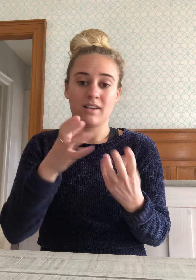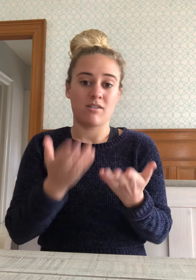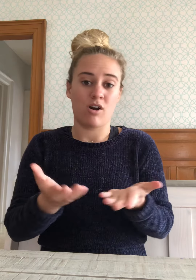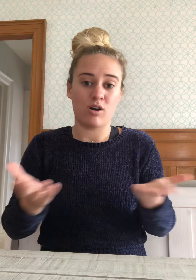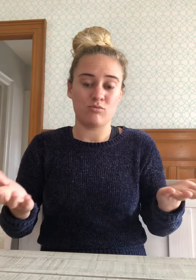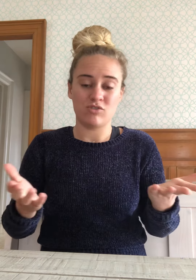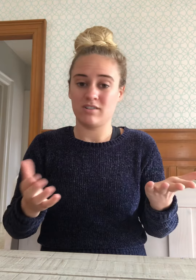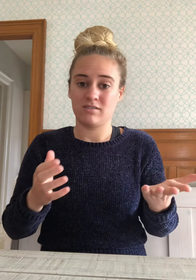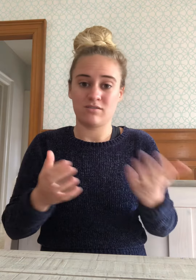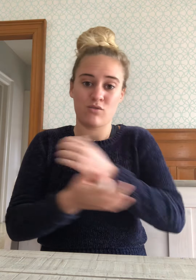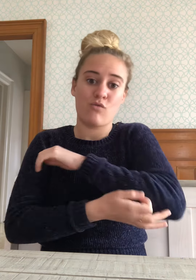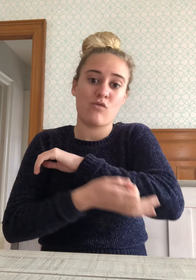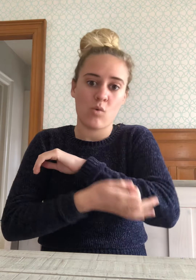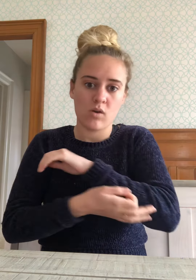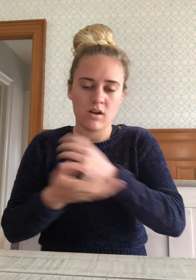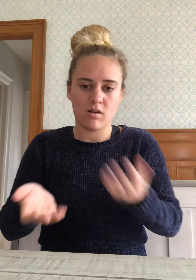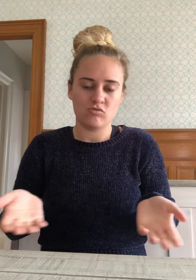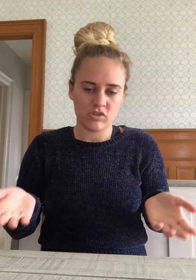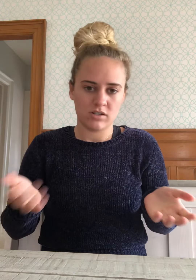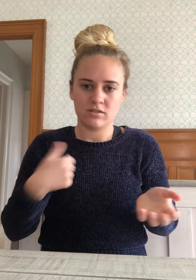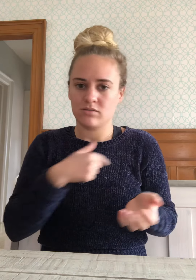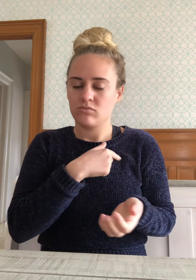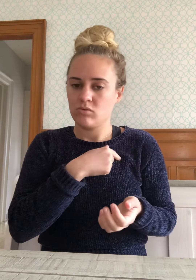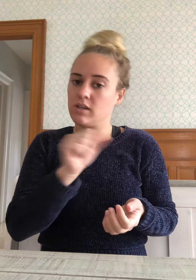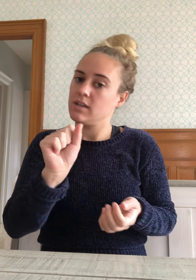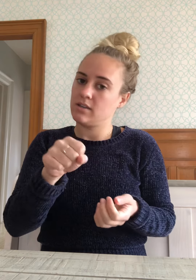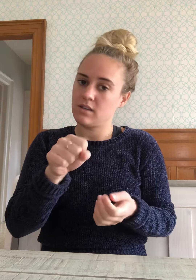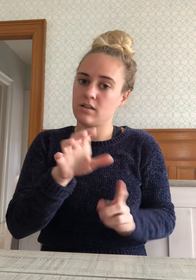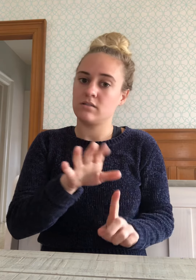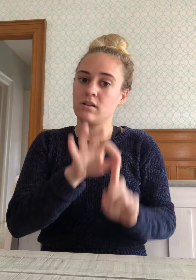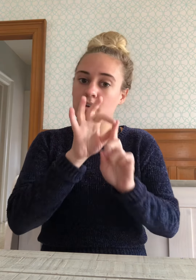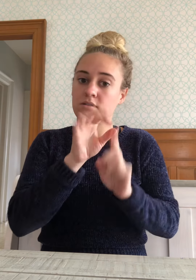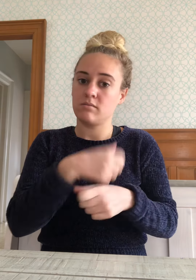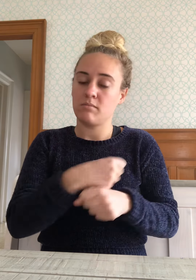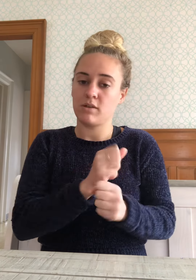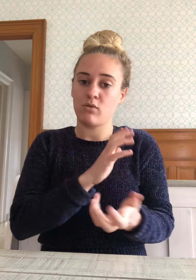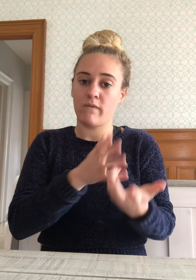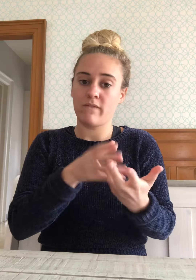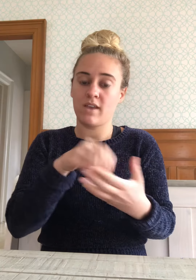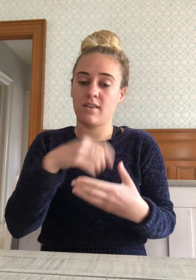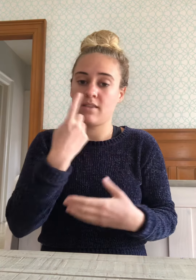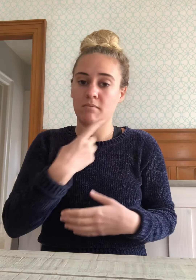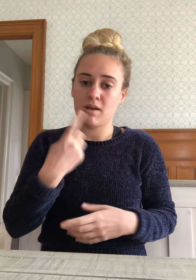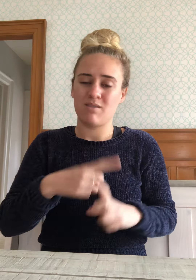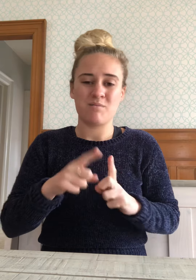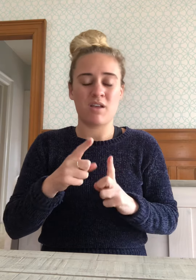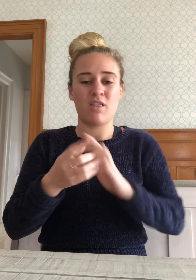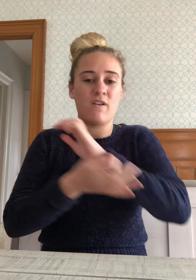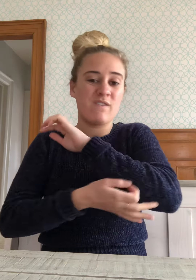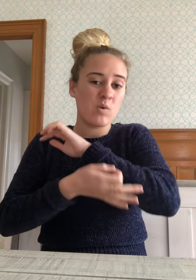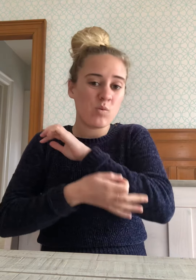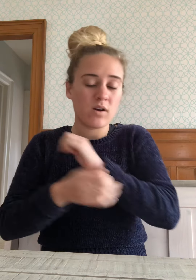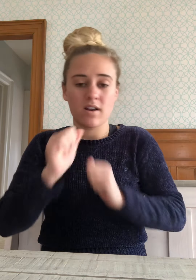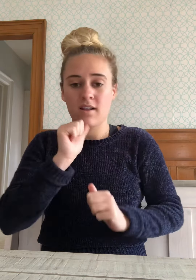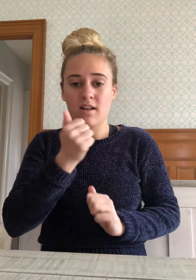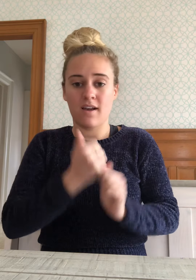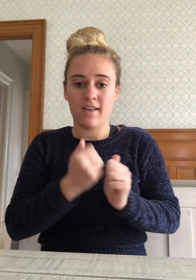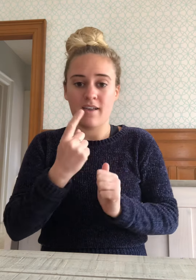that, while we do custom make them to fit in the mouth, they're foreign objects, and not everybody can tolerate a foreign object in their